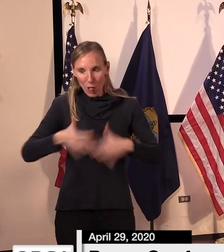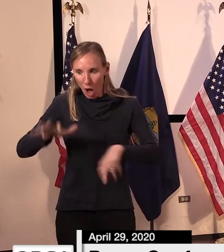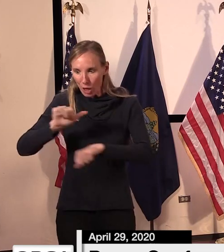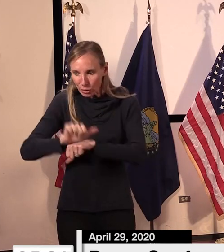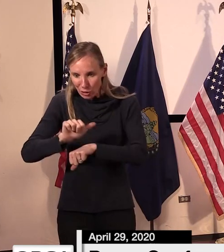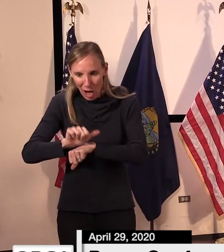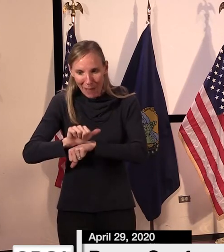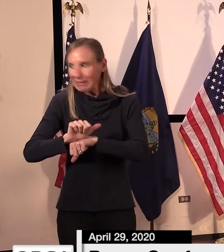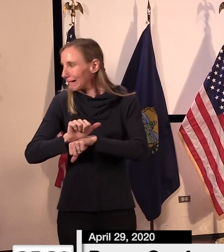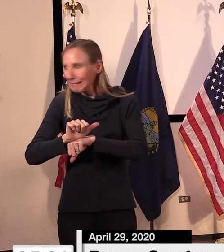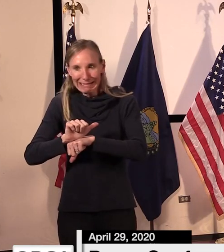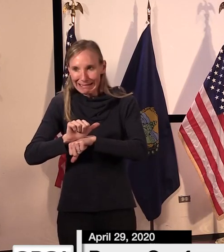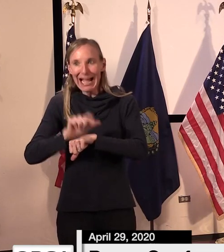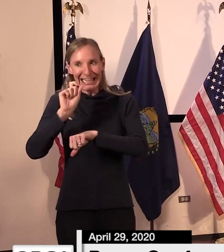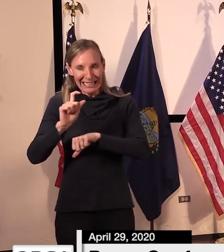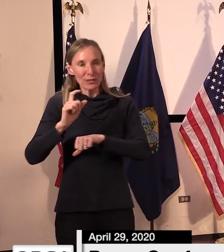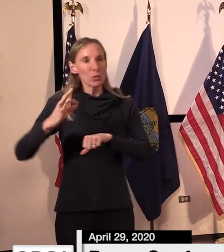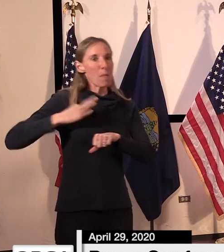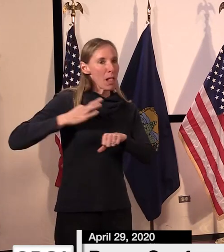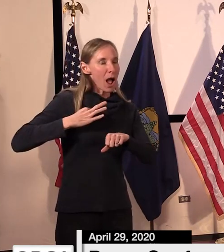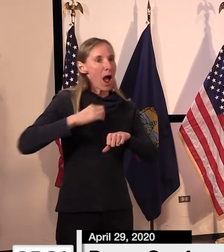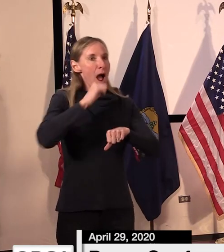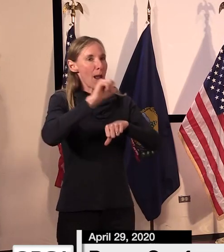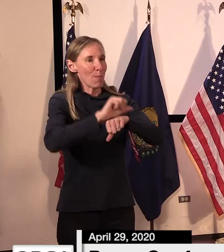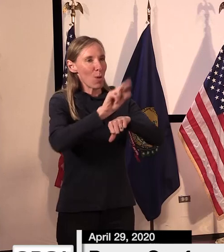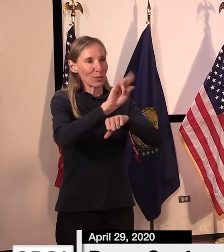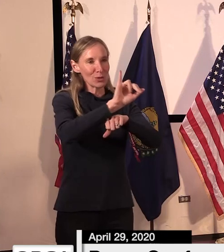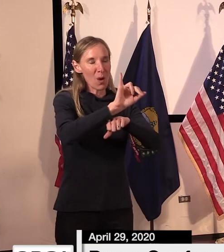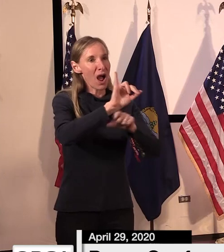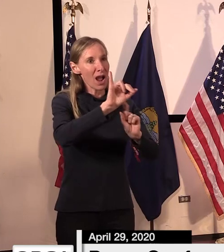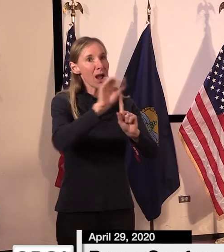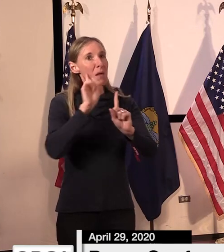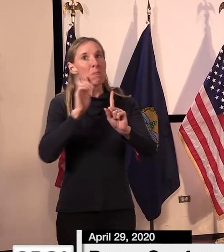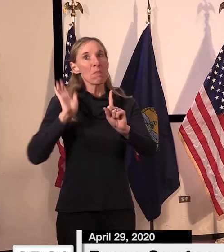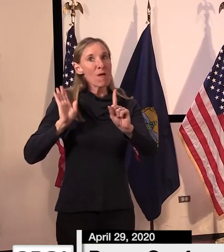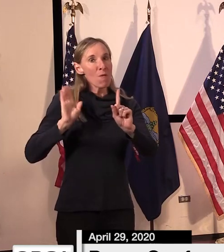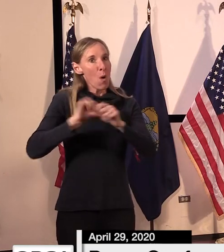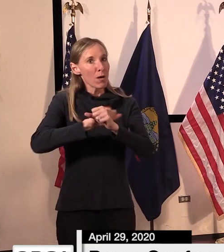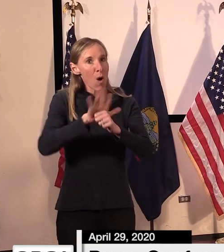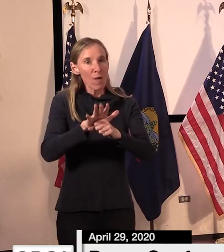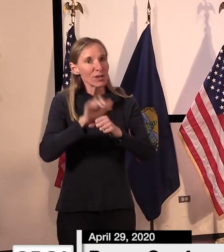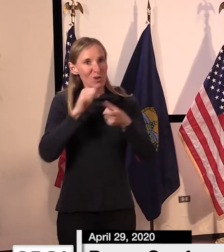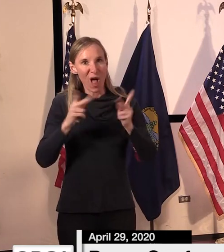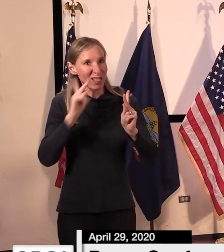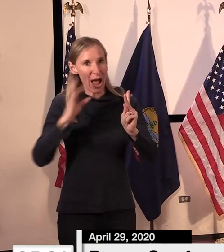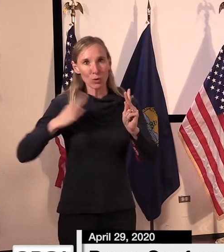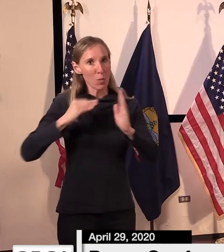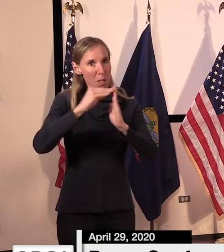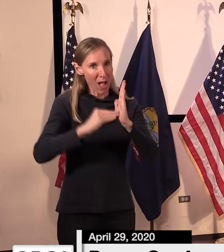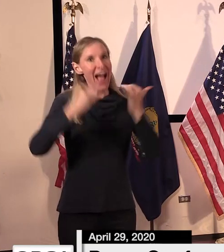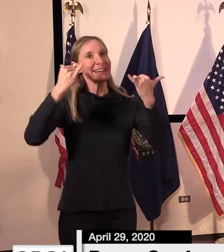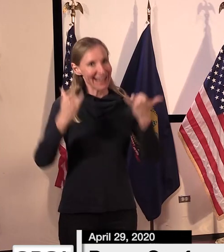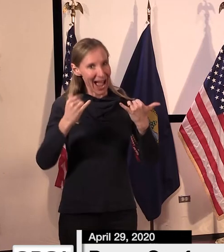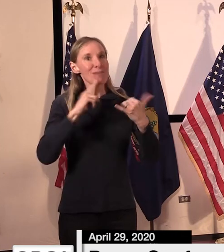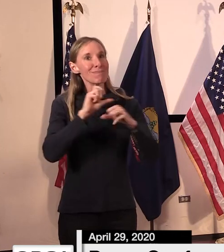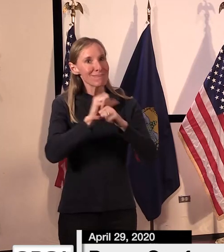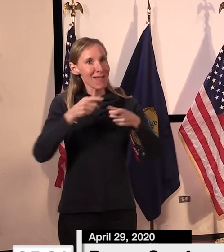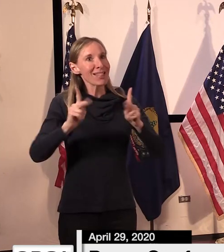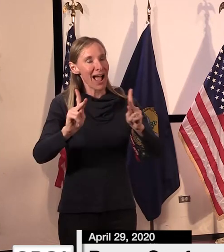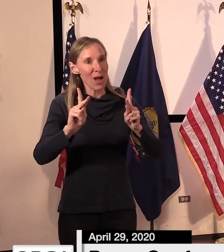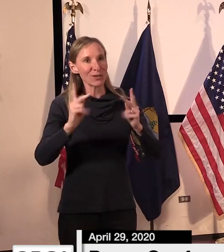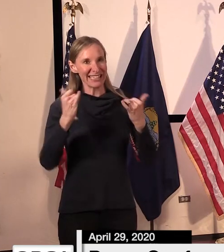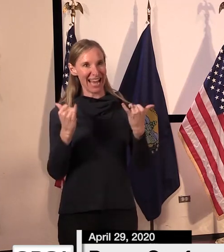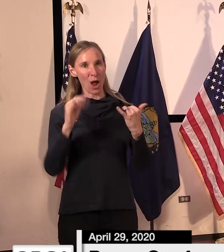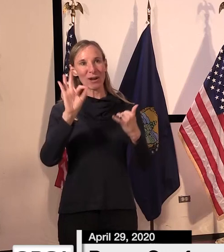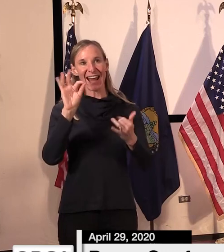who aren't traditionally covered under unemployment insurance. As of this morning, 9,500